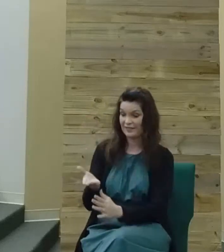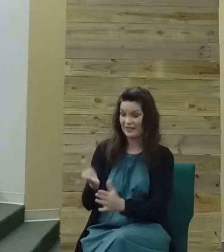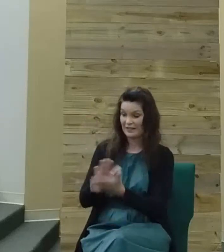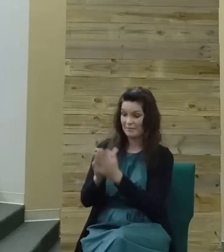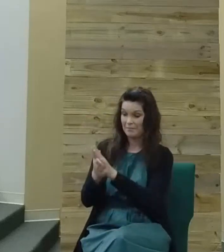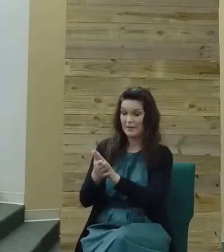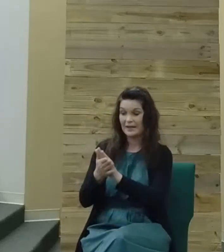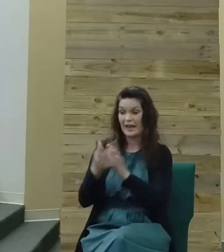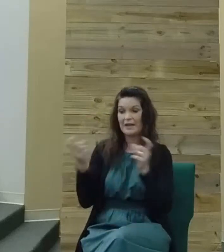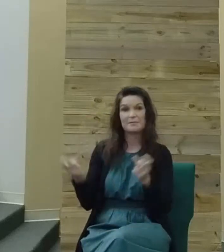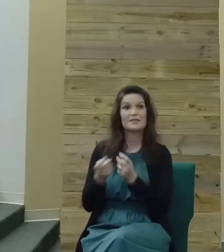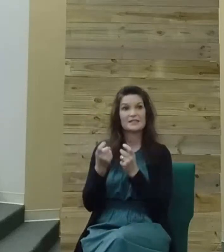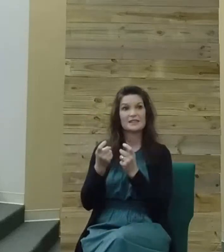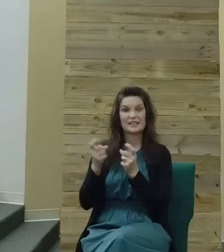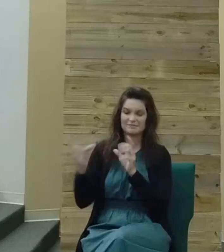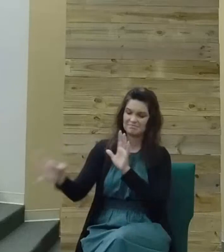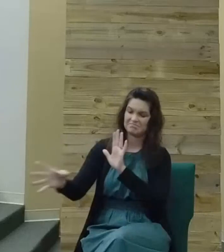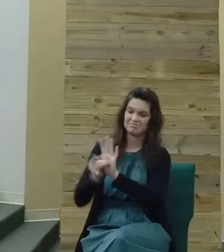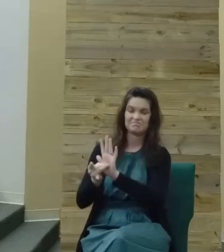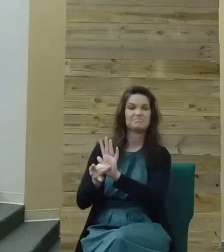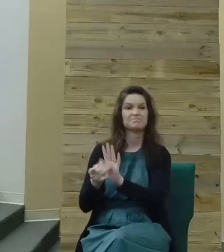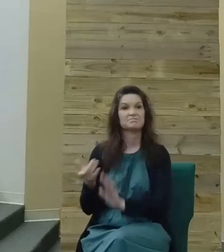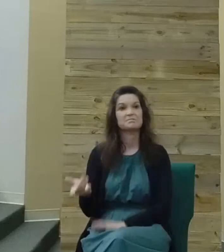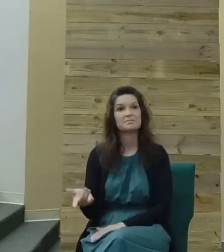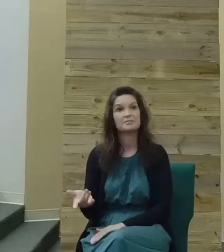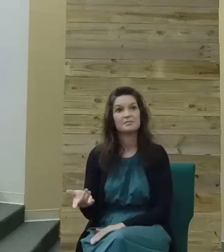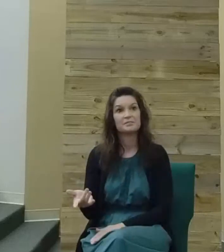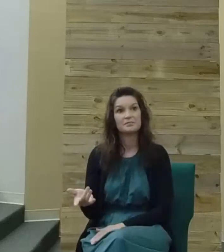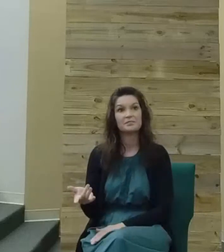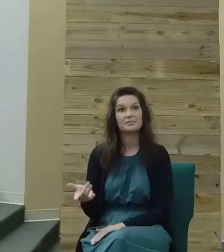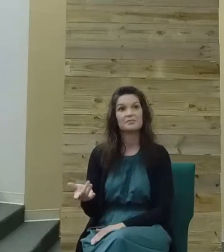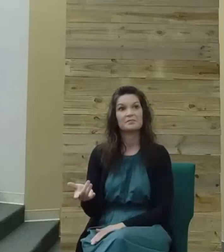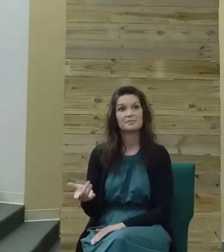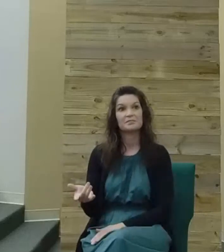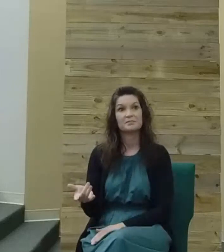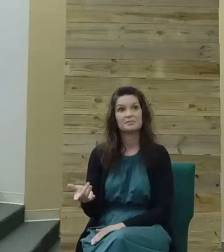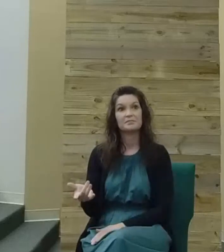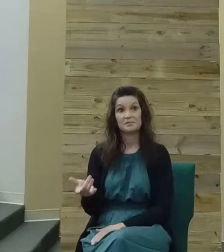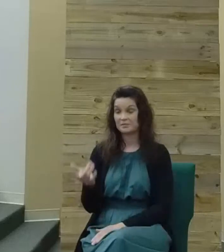made sin for you. He became sin because of you.